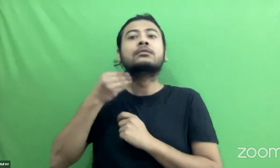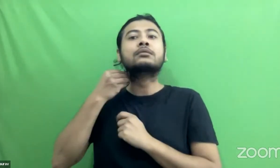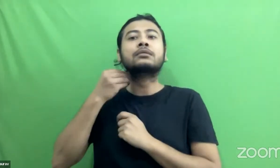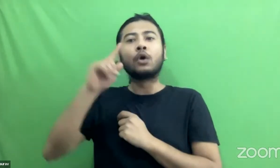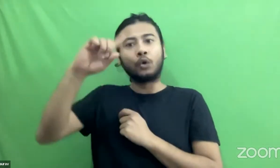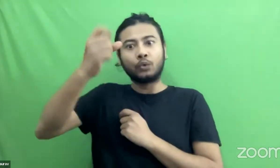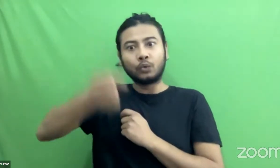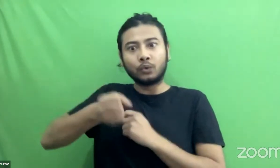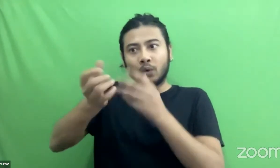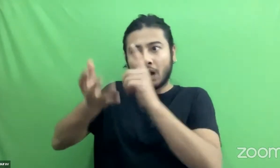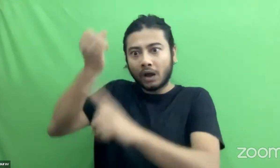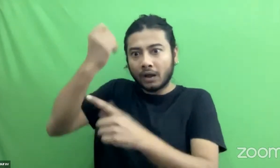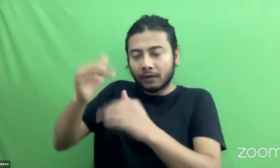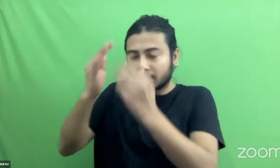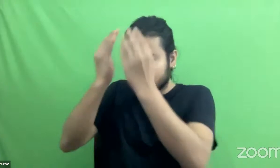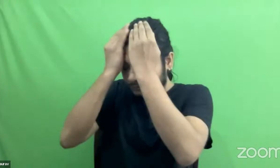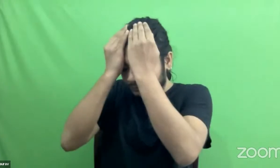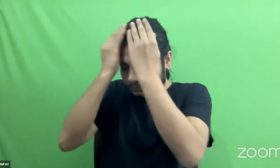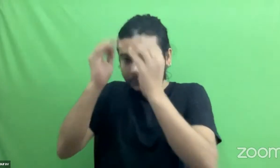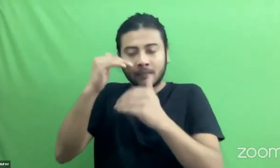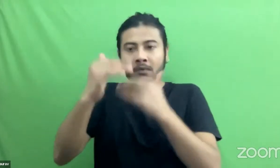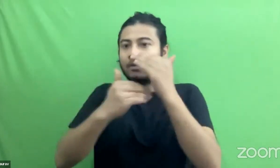other people, then that is a service to Krishna.